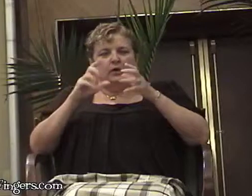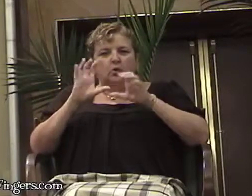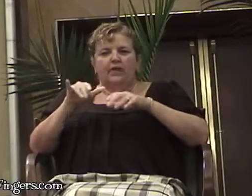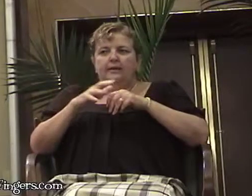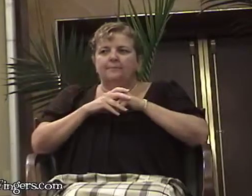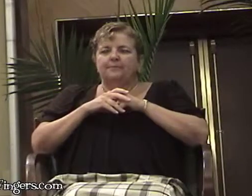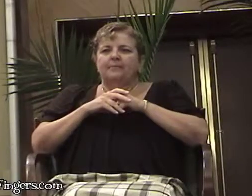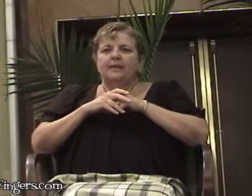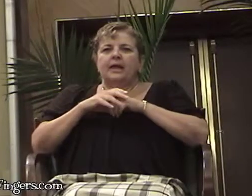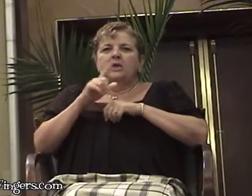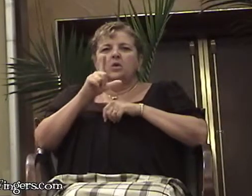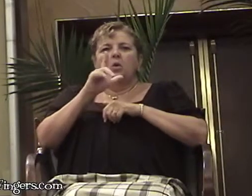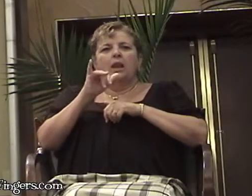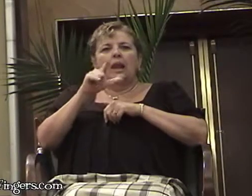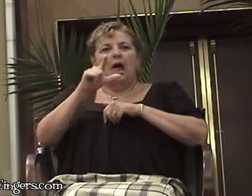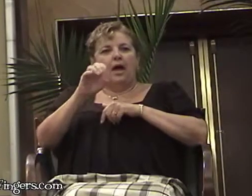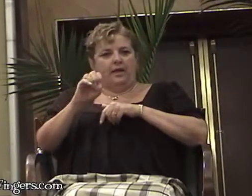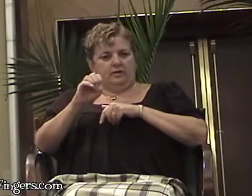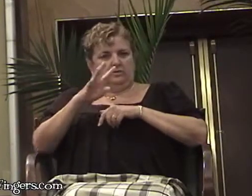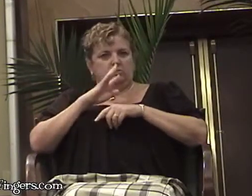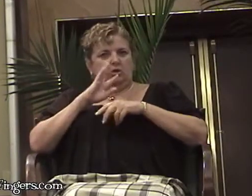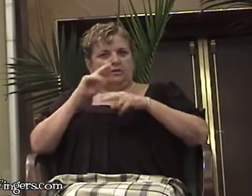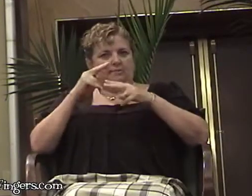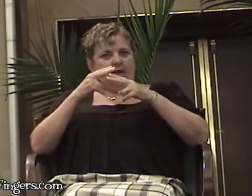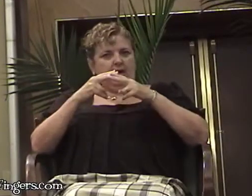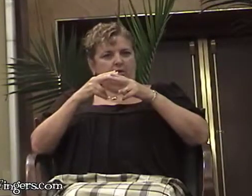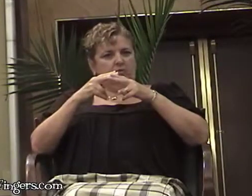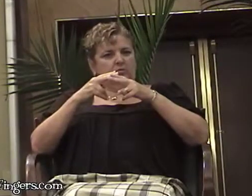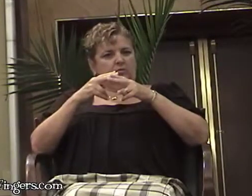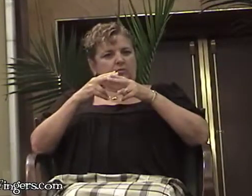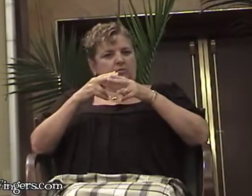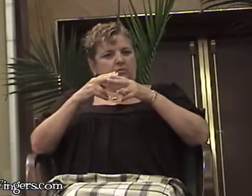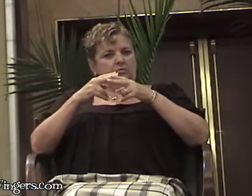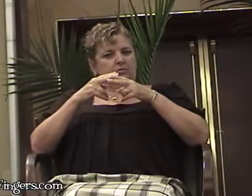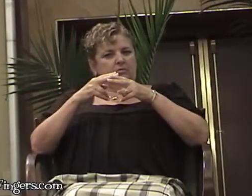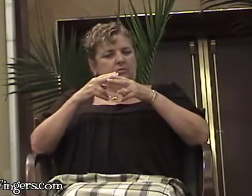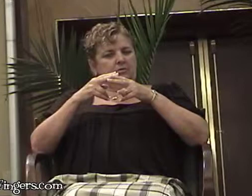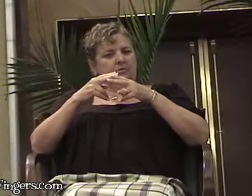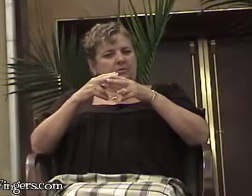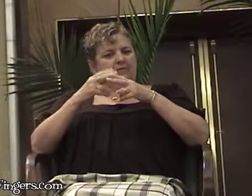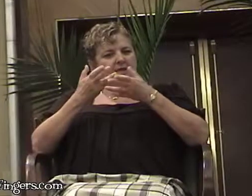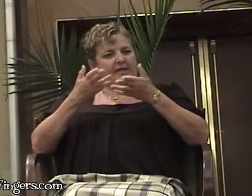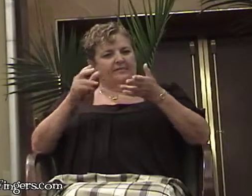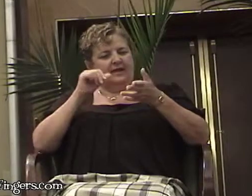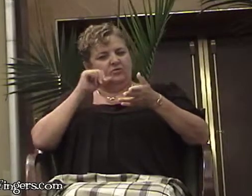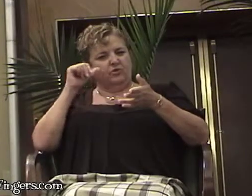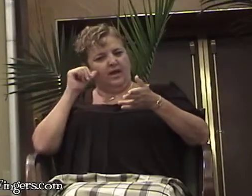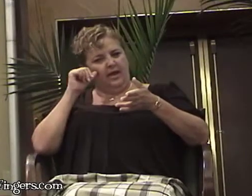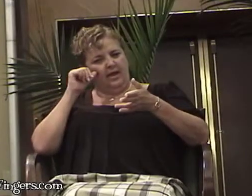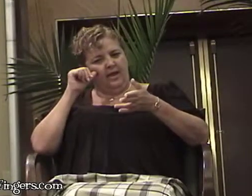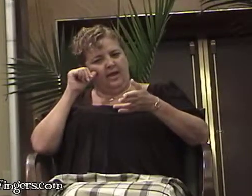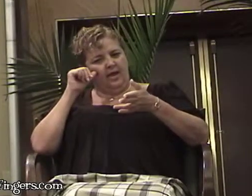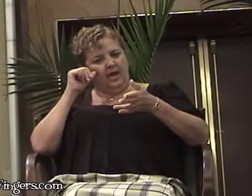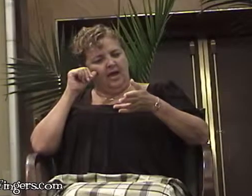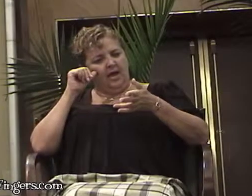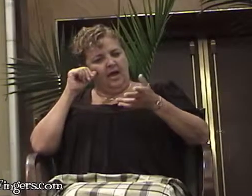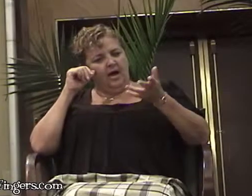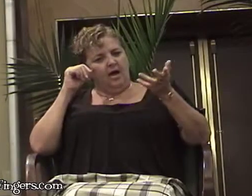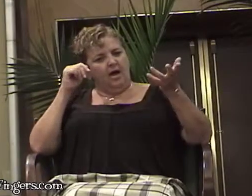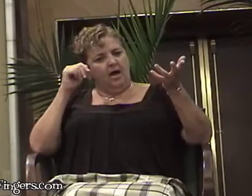I worked with a lot of men and women who served with integrity and didn't do what I did. That's why I made some of the decisions I made, because I was impaired by alcohol. And I'm not